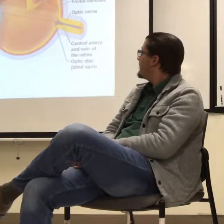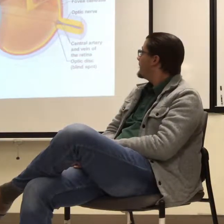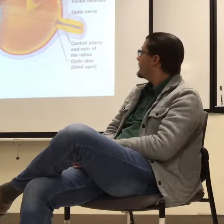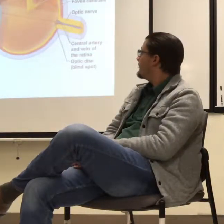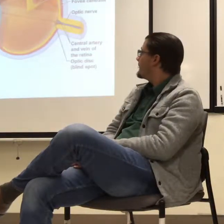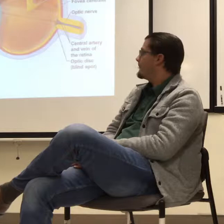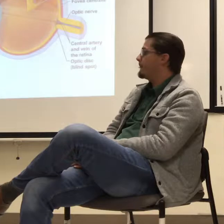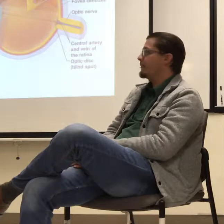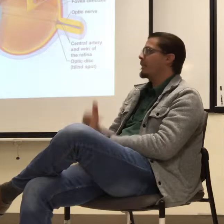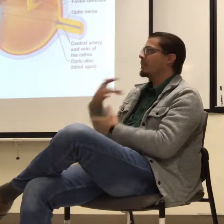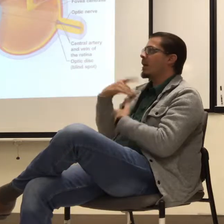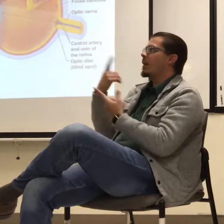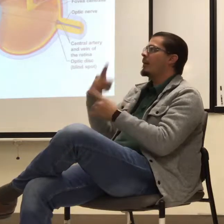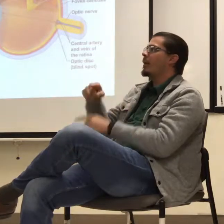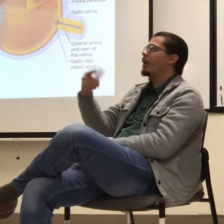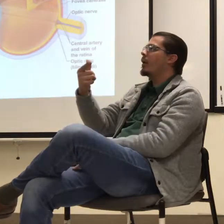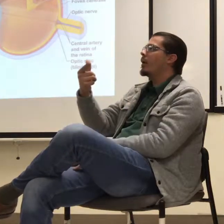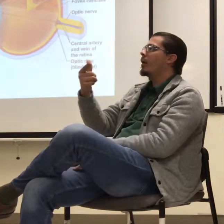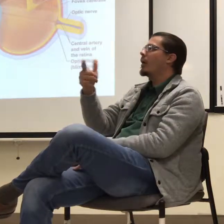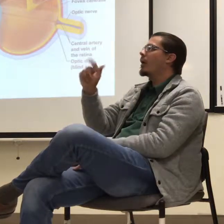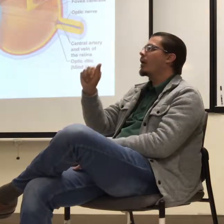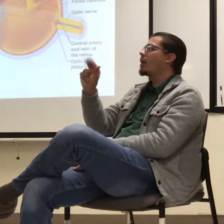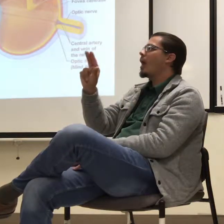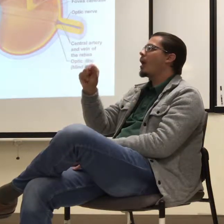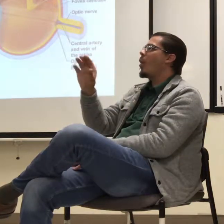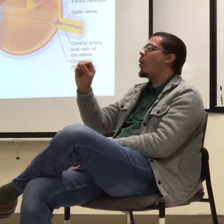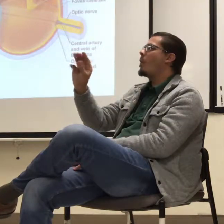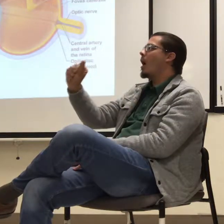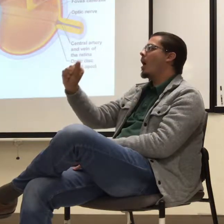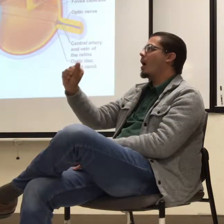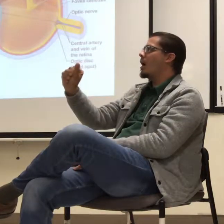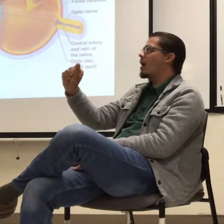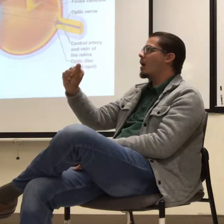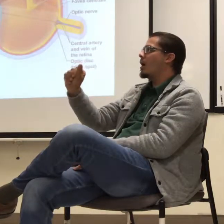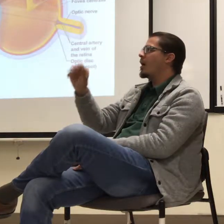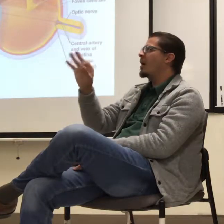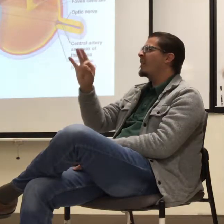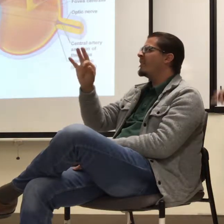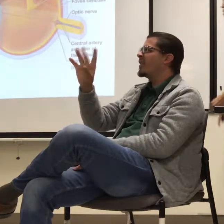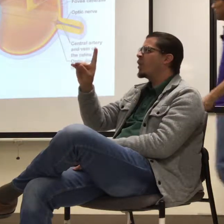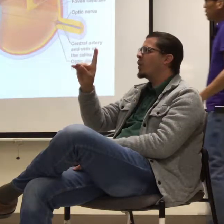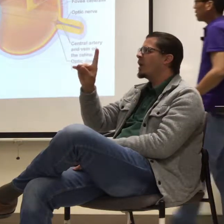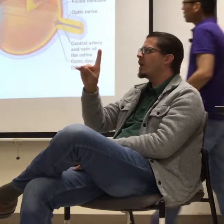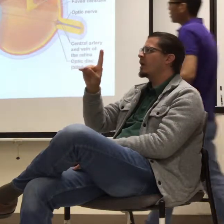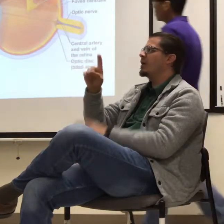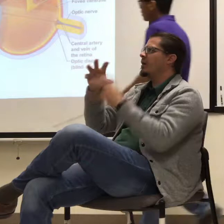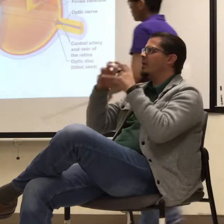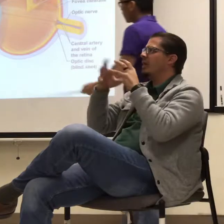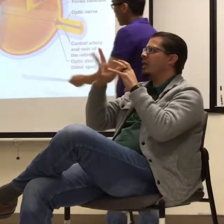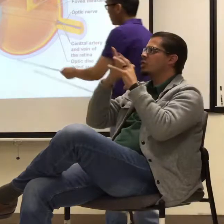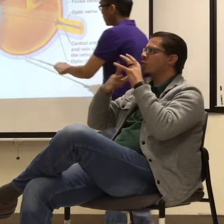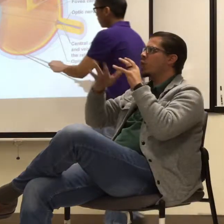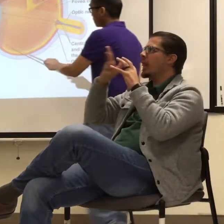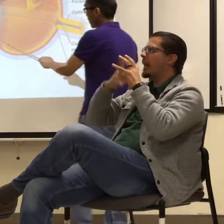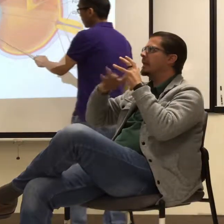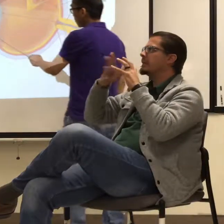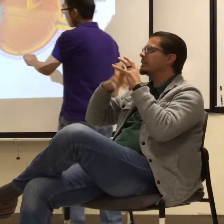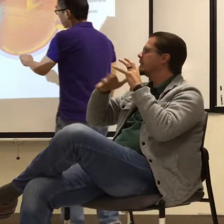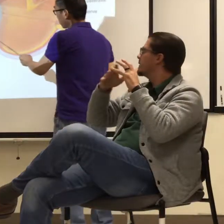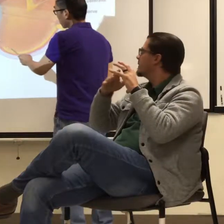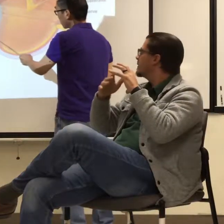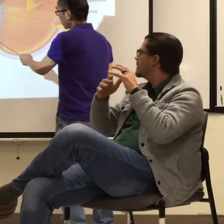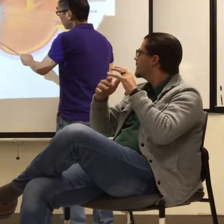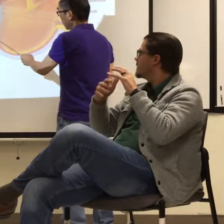a common problem is glaucoma. There's fluid that circulates here in the anterior